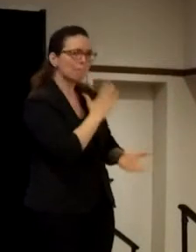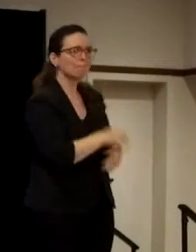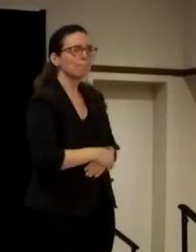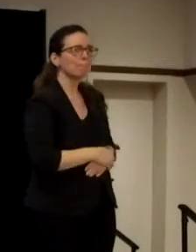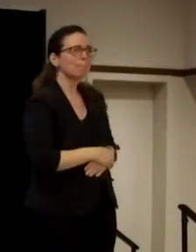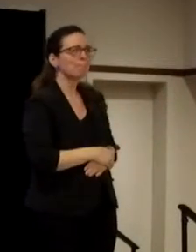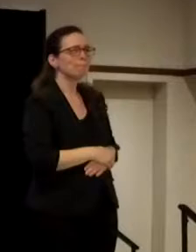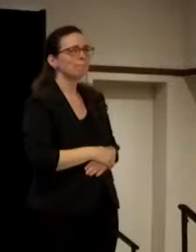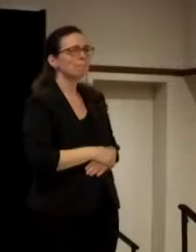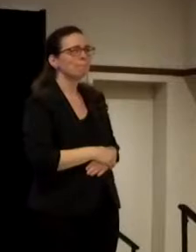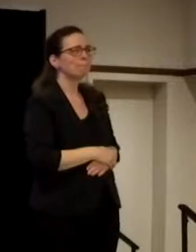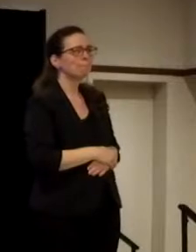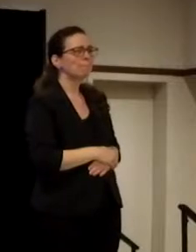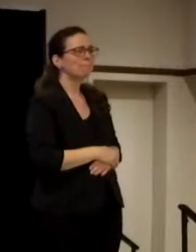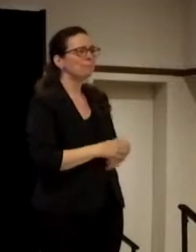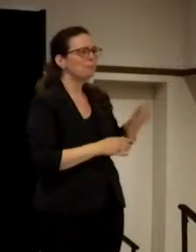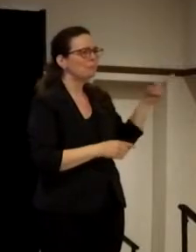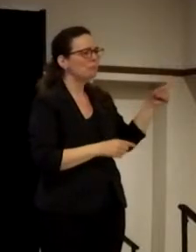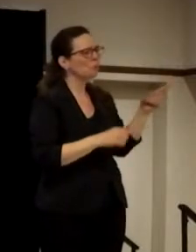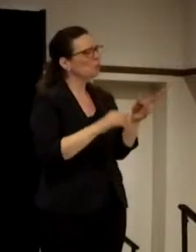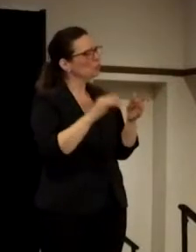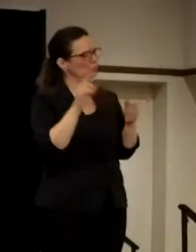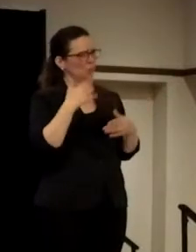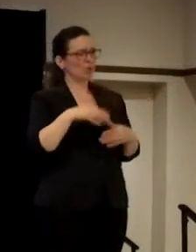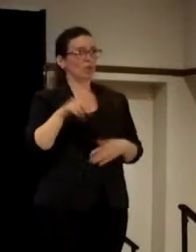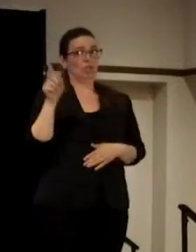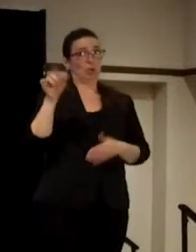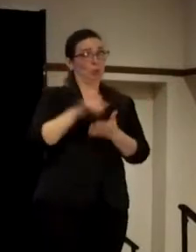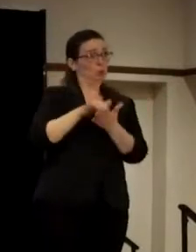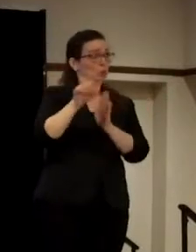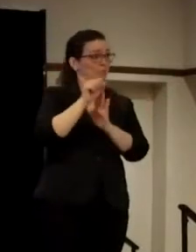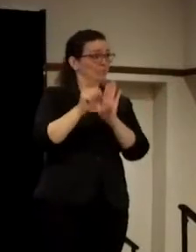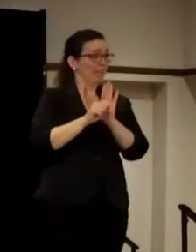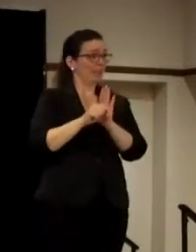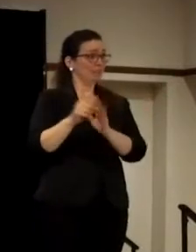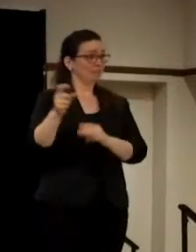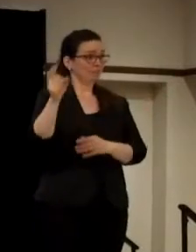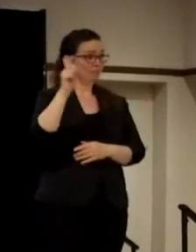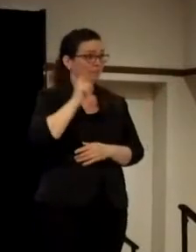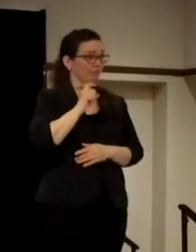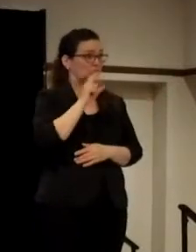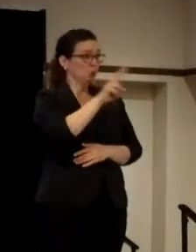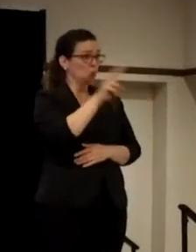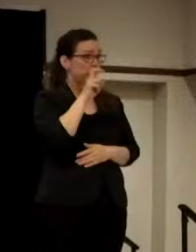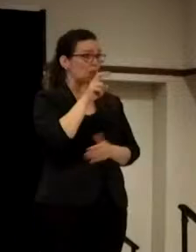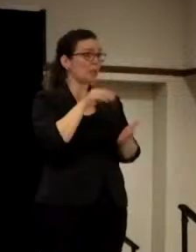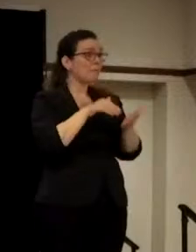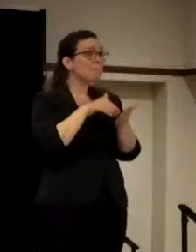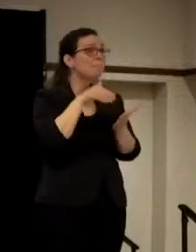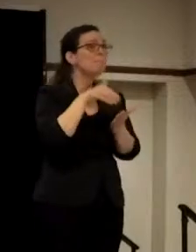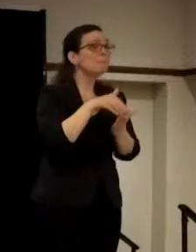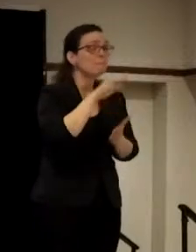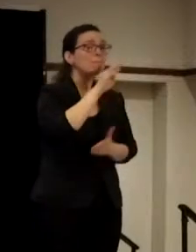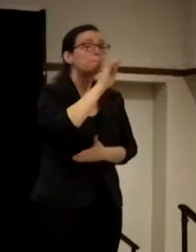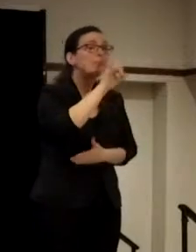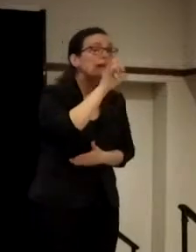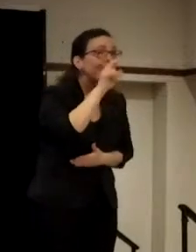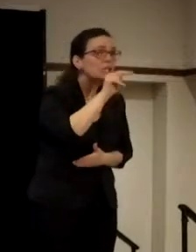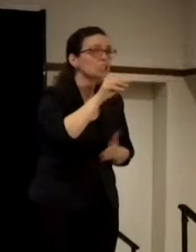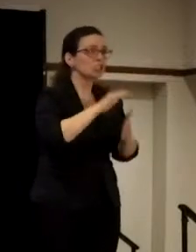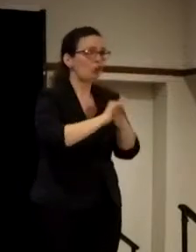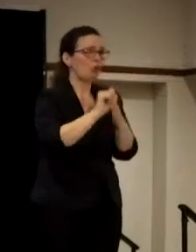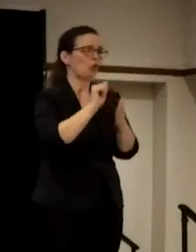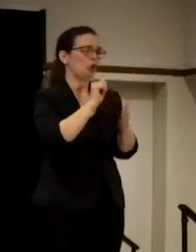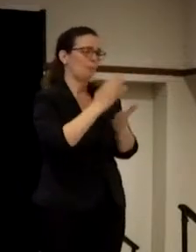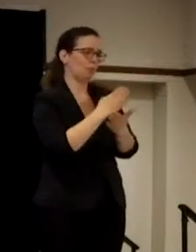right? $200 billion budget. But $4 million to us is a lot of money. I think Oneida County gets,